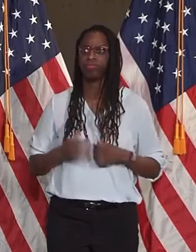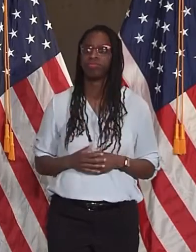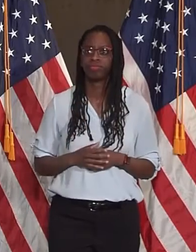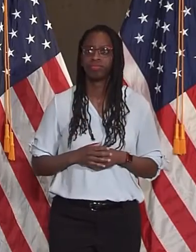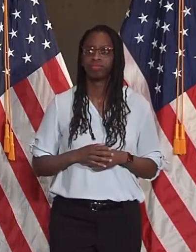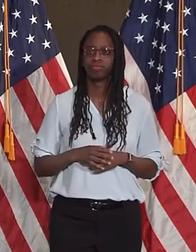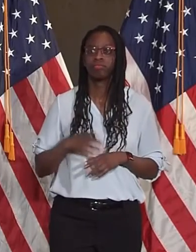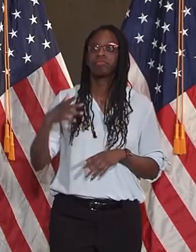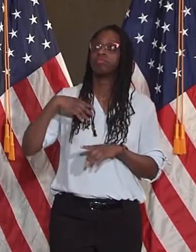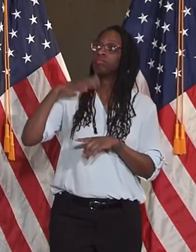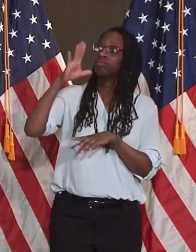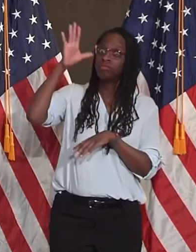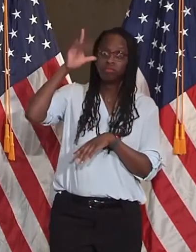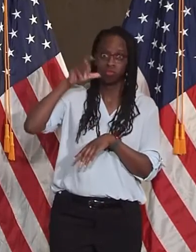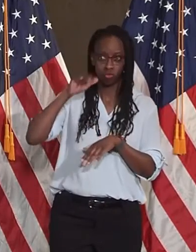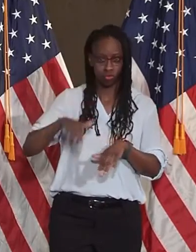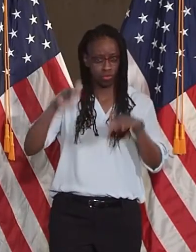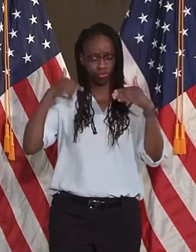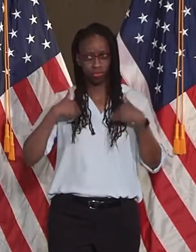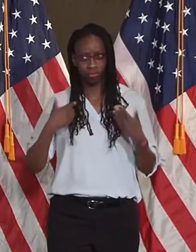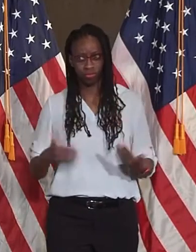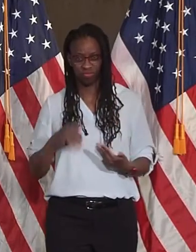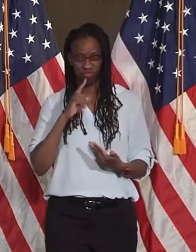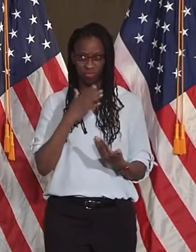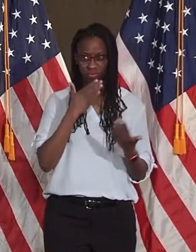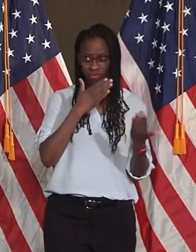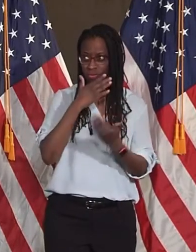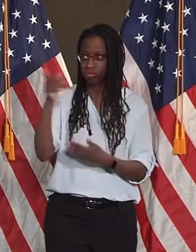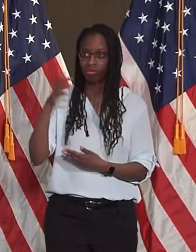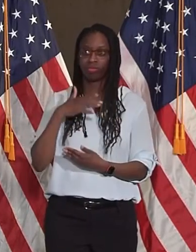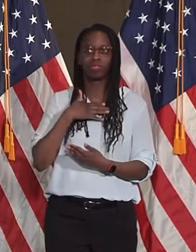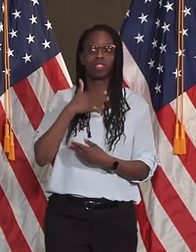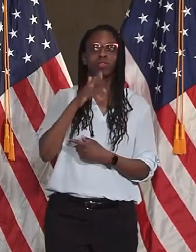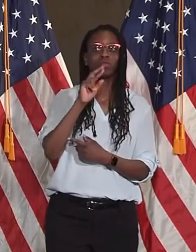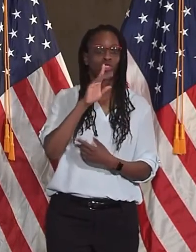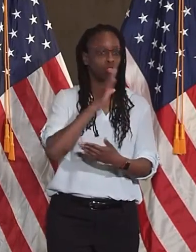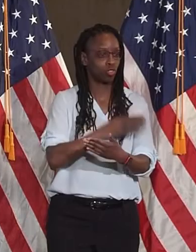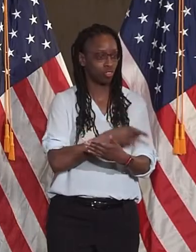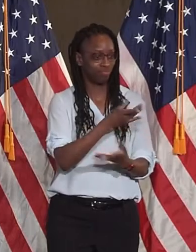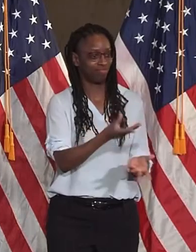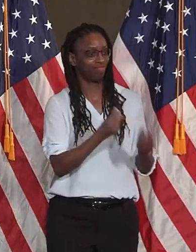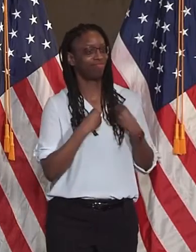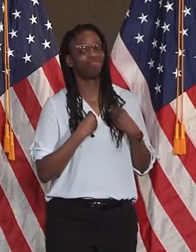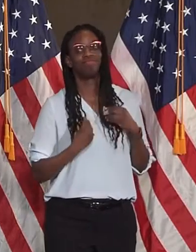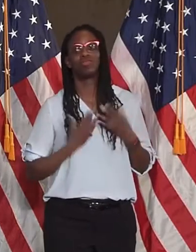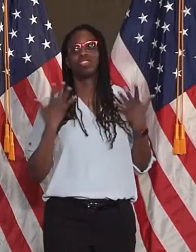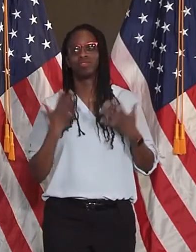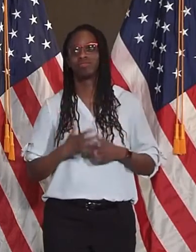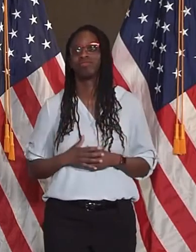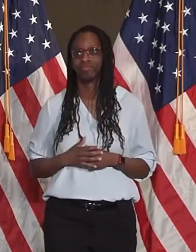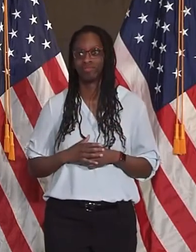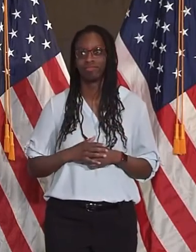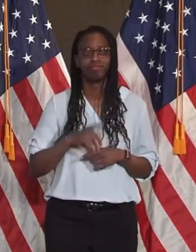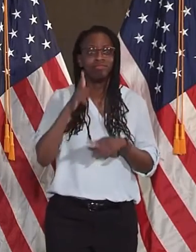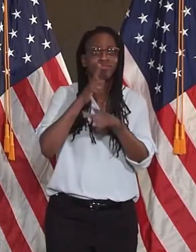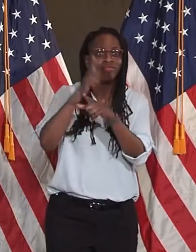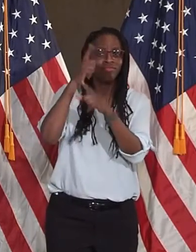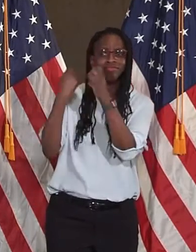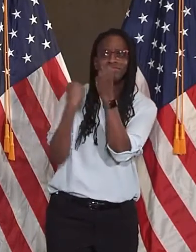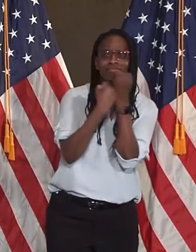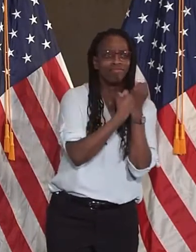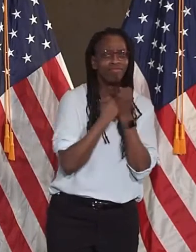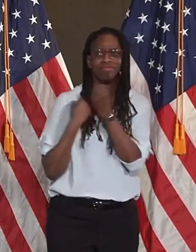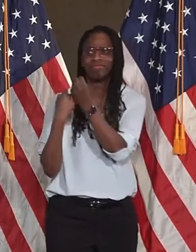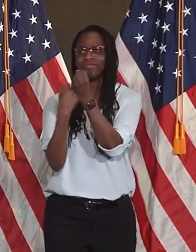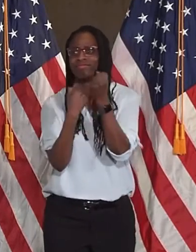my grandparents who prayed for me, and my siblings who supported me my aunties, uncles, and cousins who have